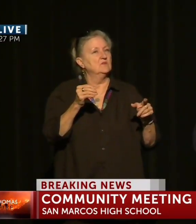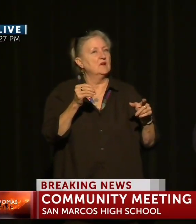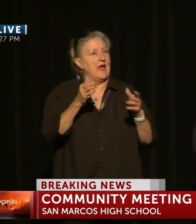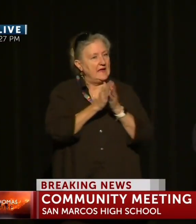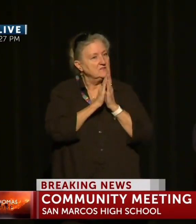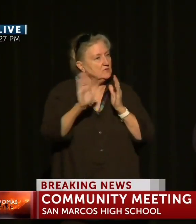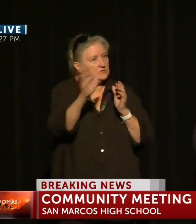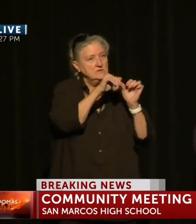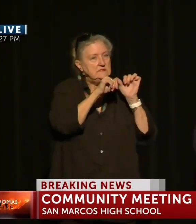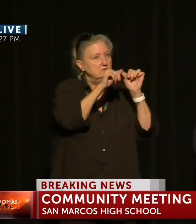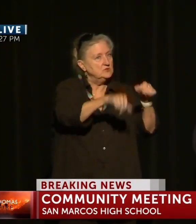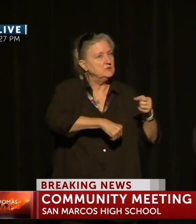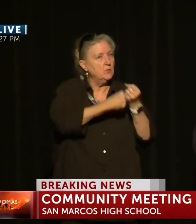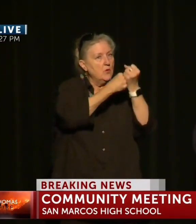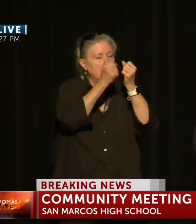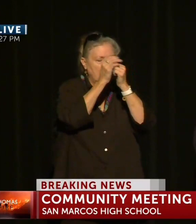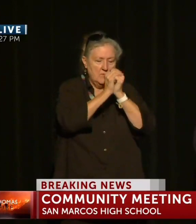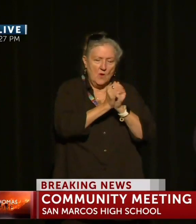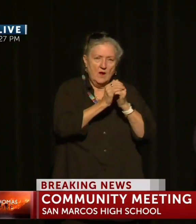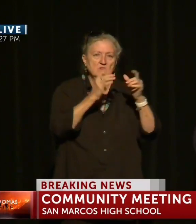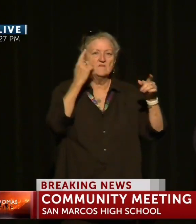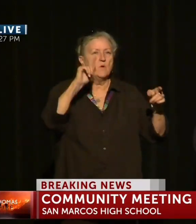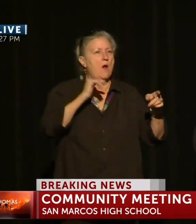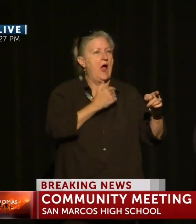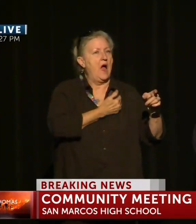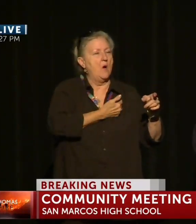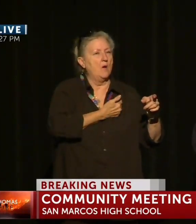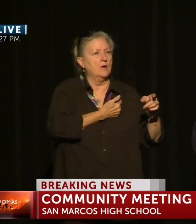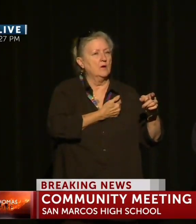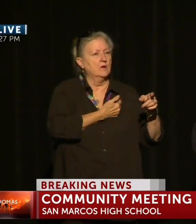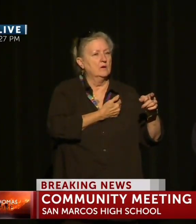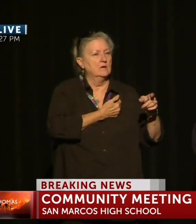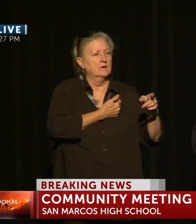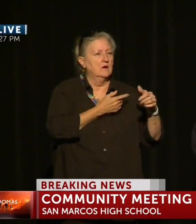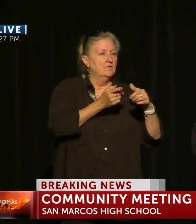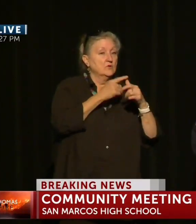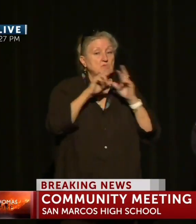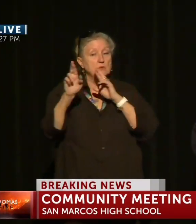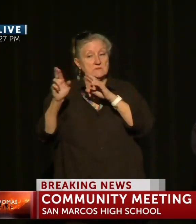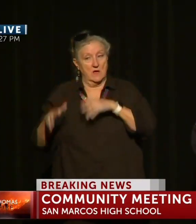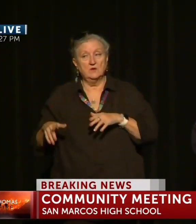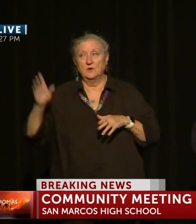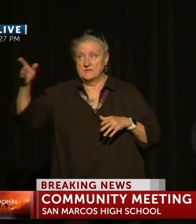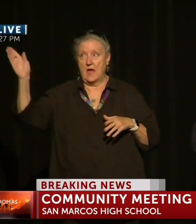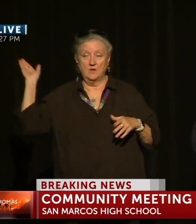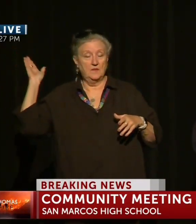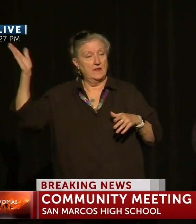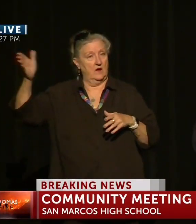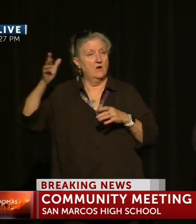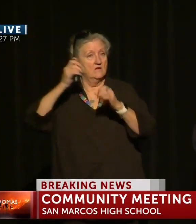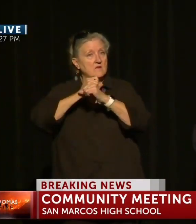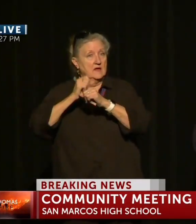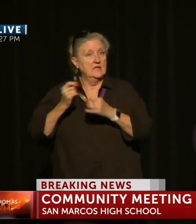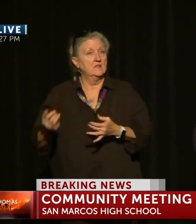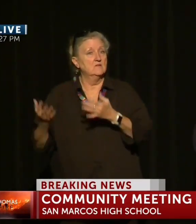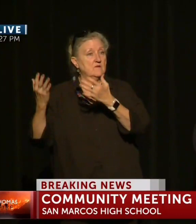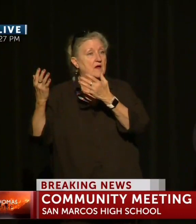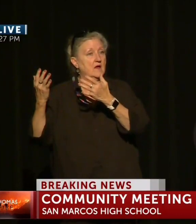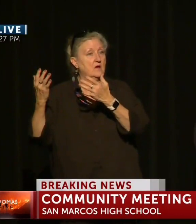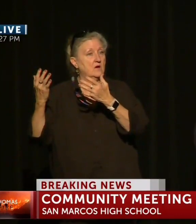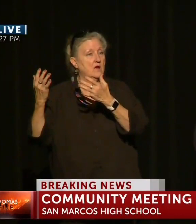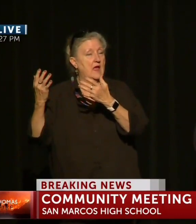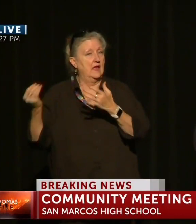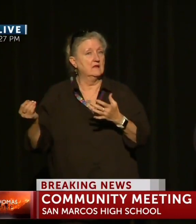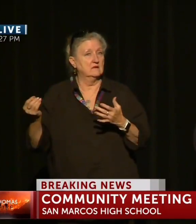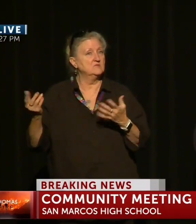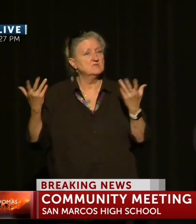continued support and prayers for our first responders out there fighting this fire,